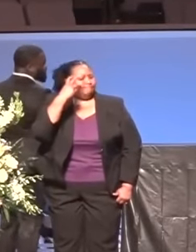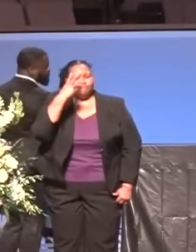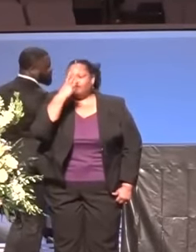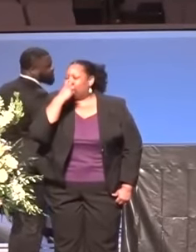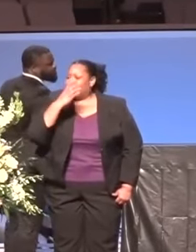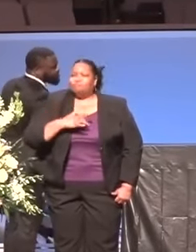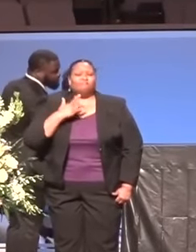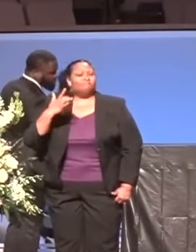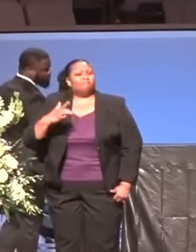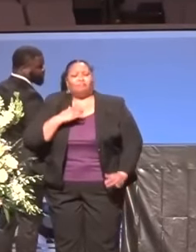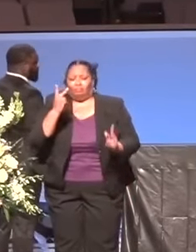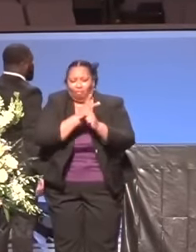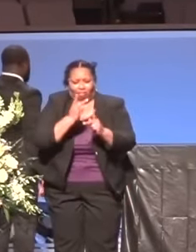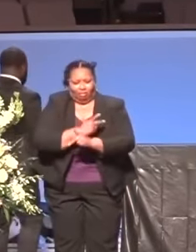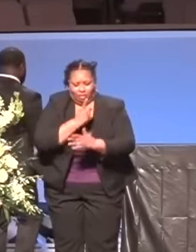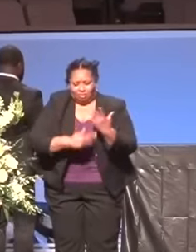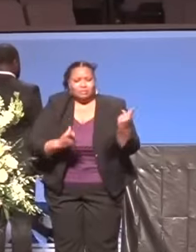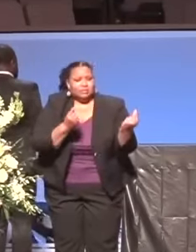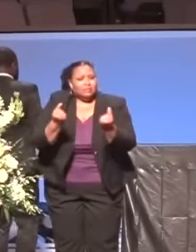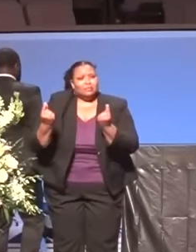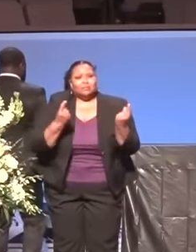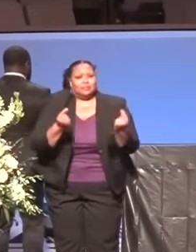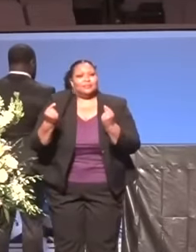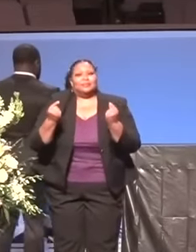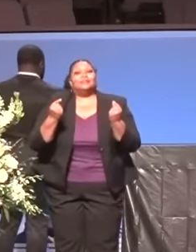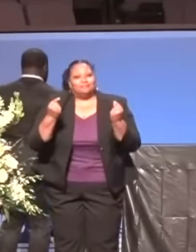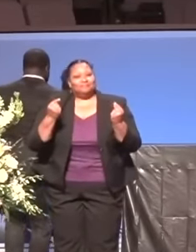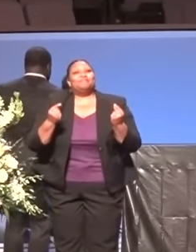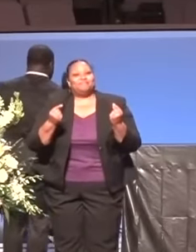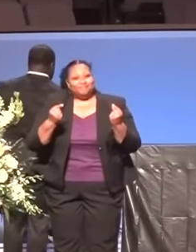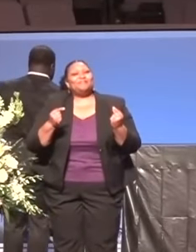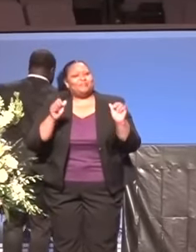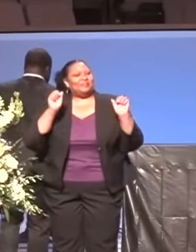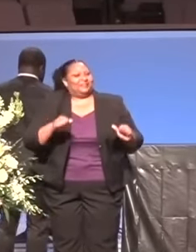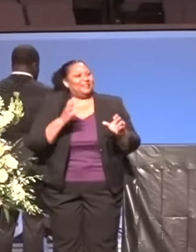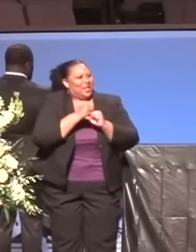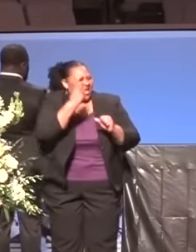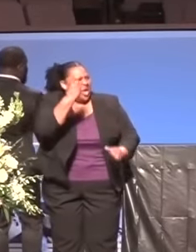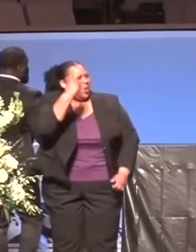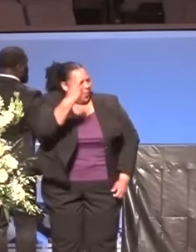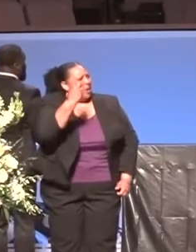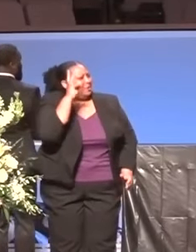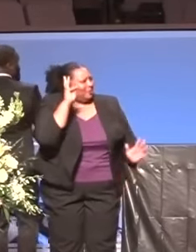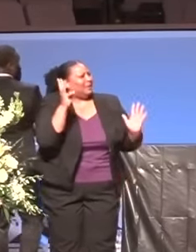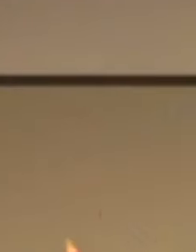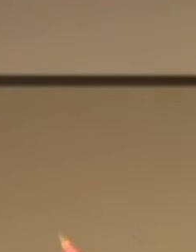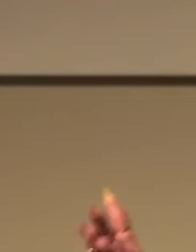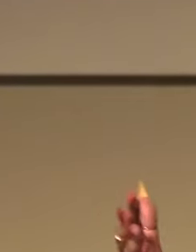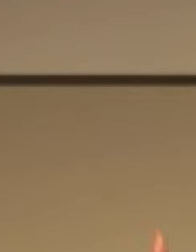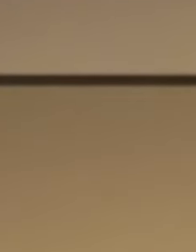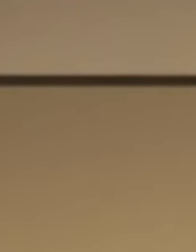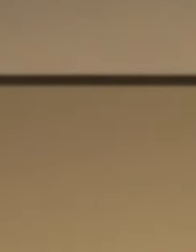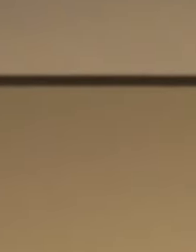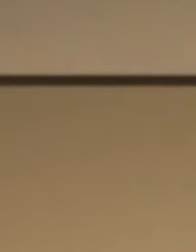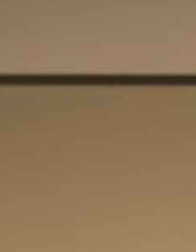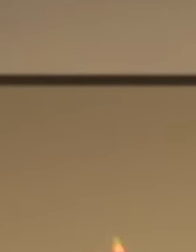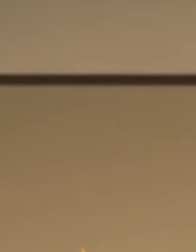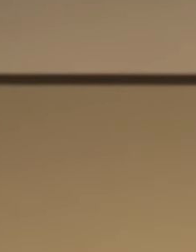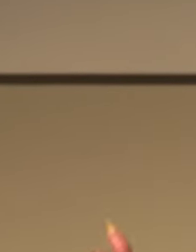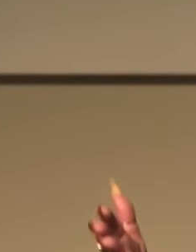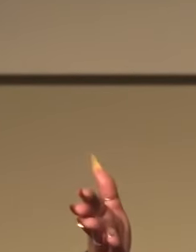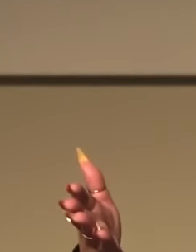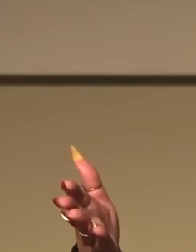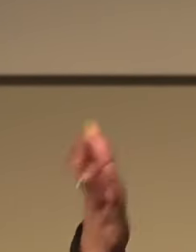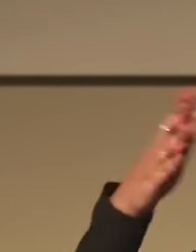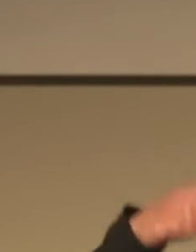in doubt and you can't find your way out, can I get one witness? Won't he see you